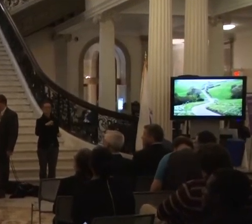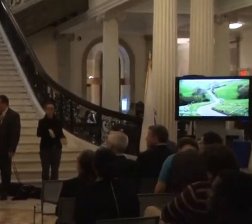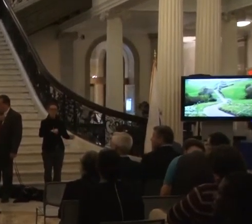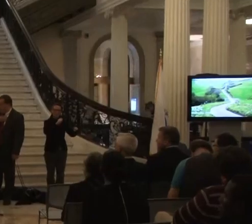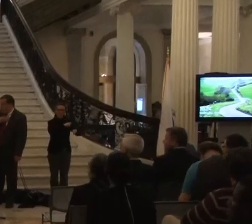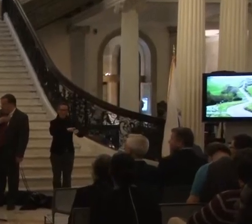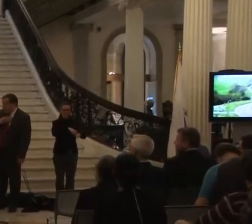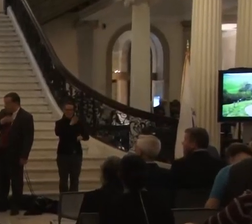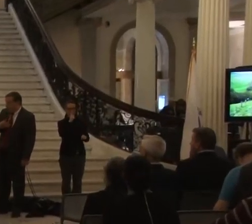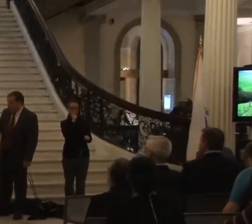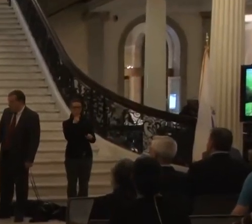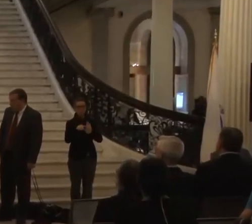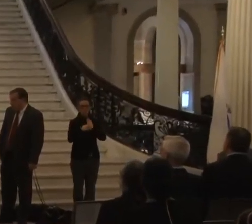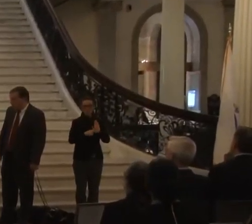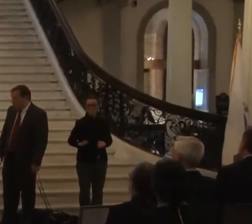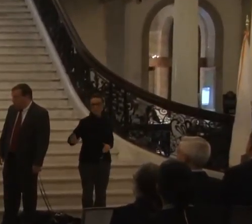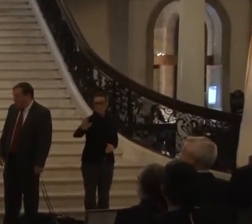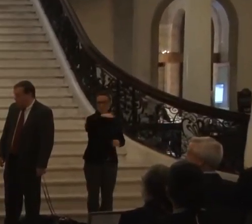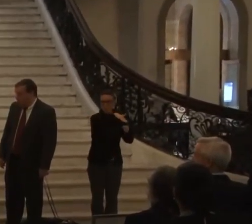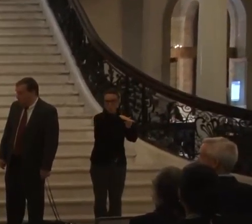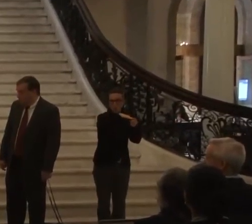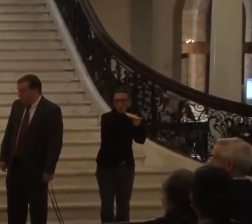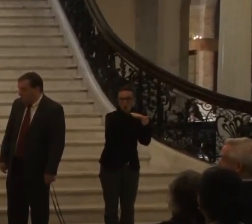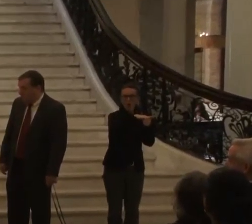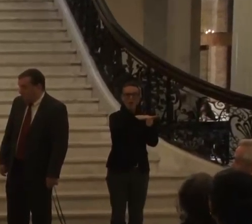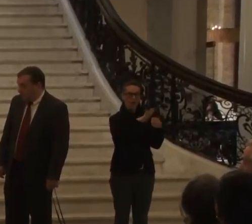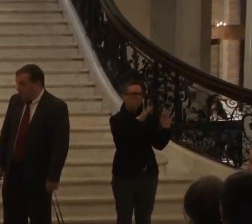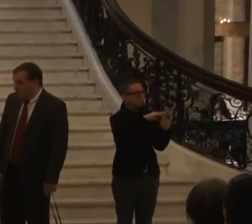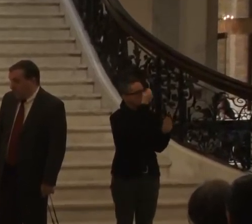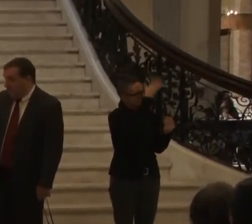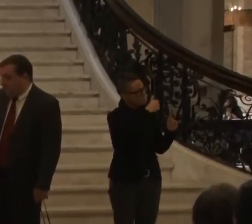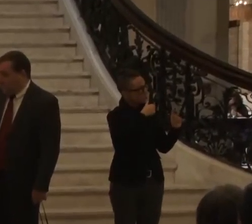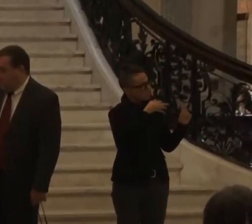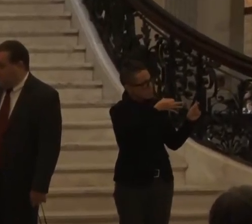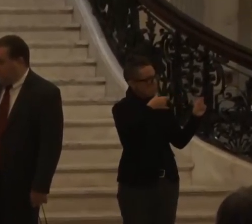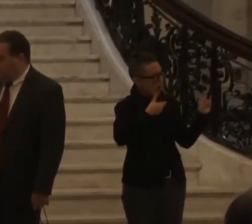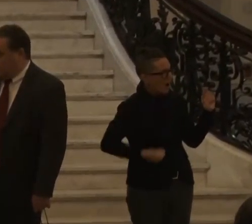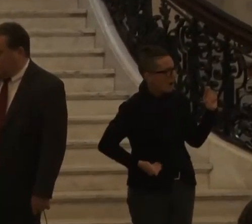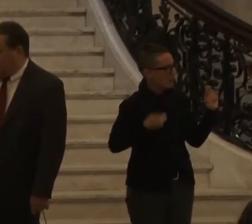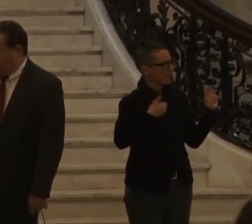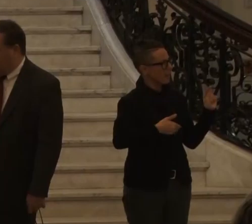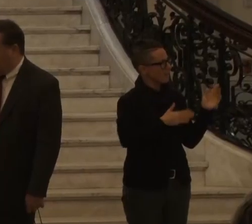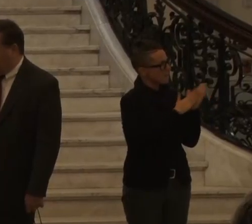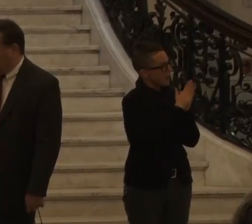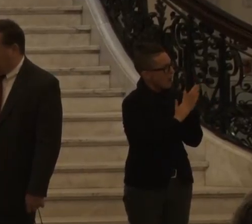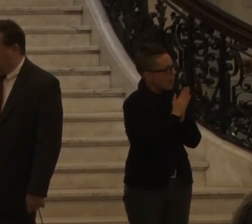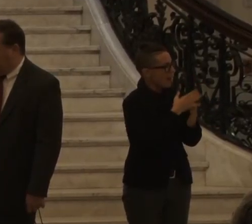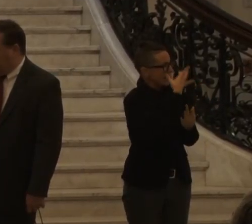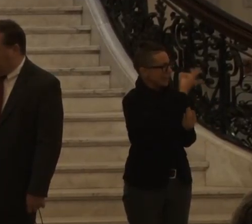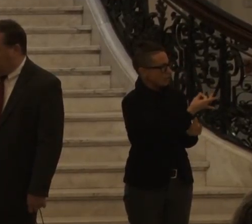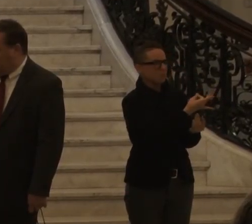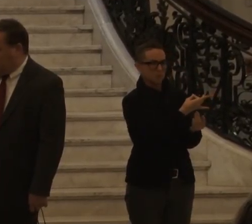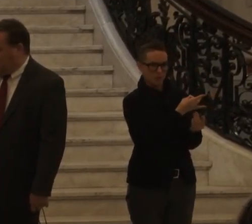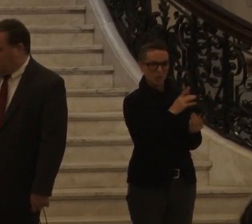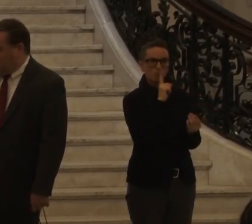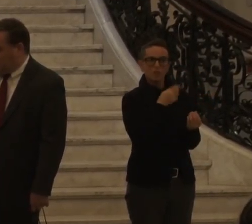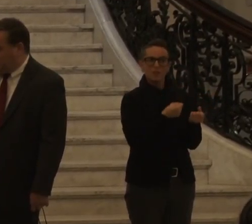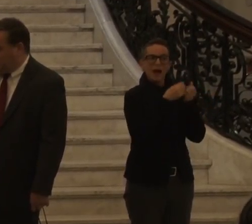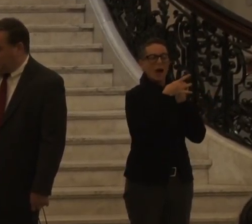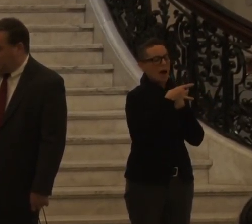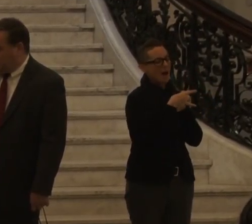to find out who represents you and get in touch with them. Let them know who you are, what is of interest to you, and you can really help